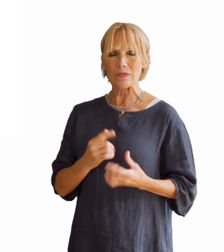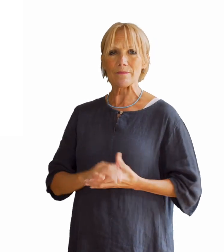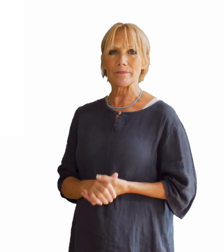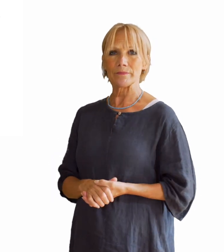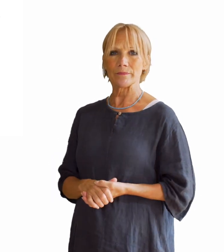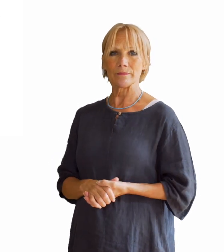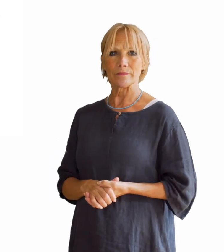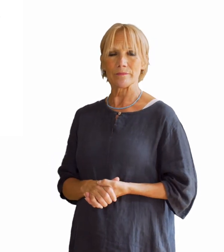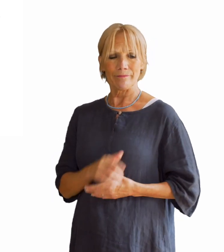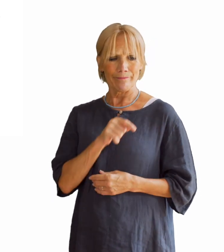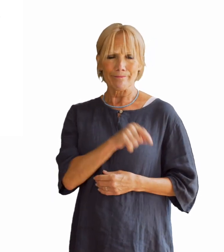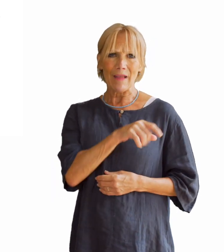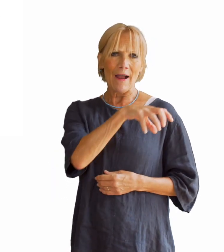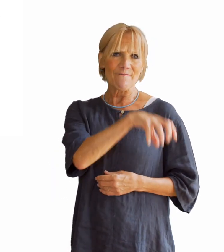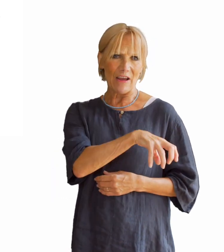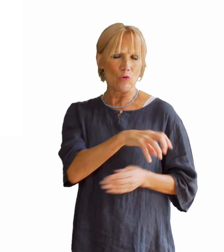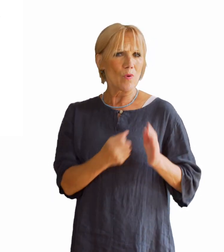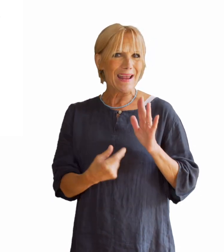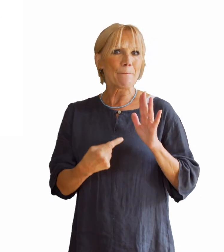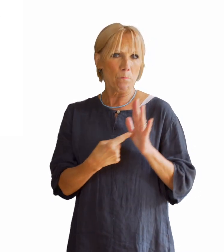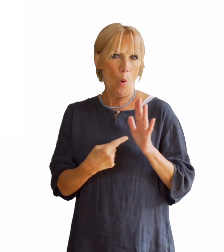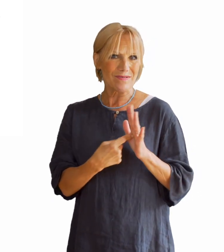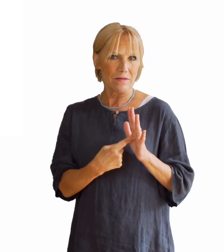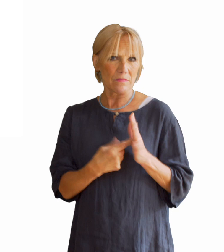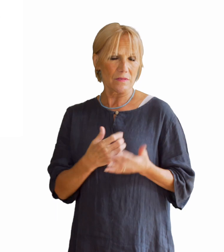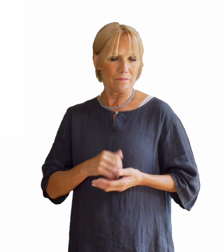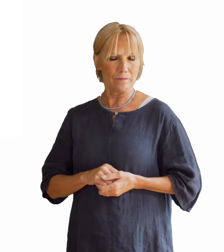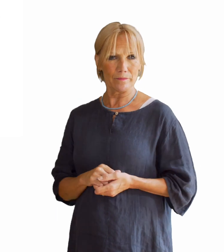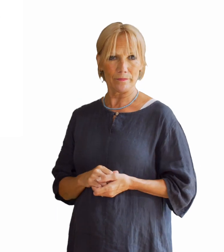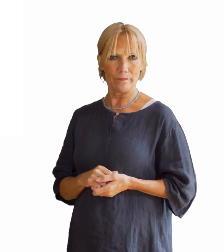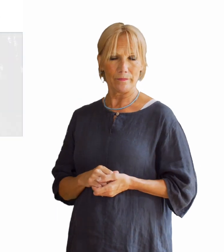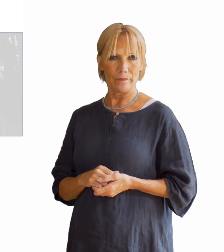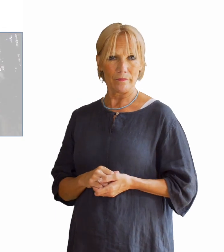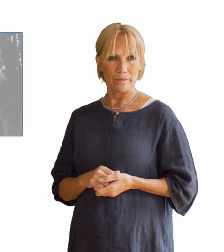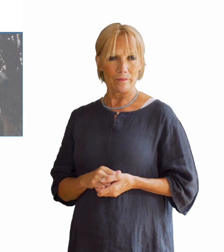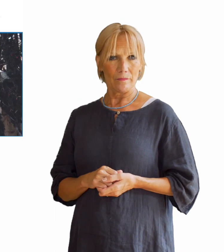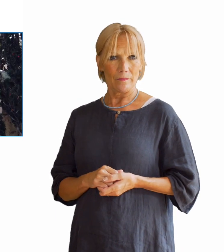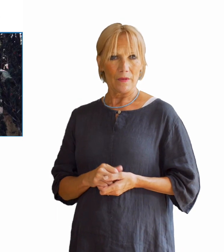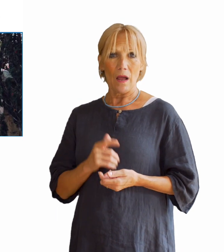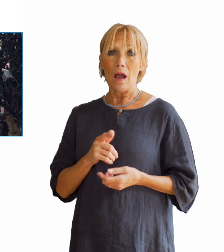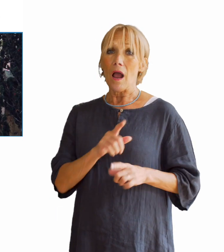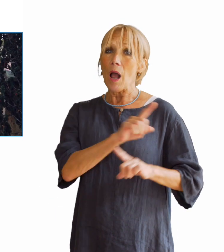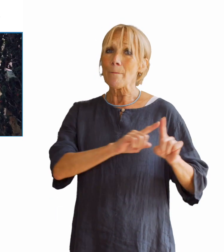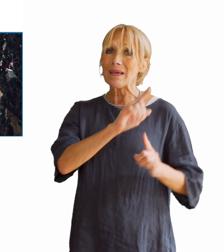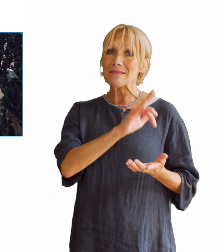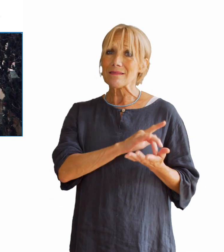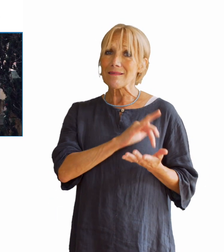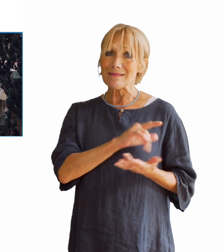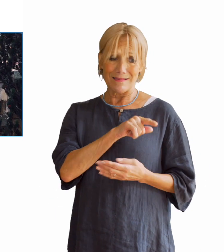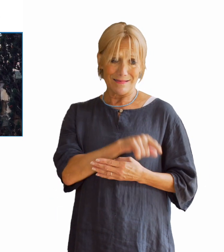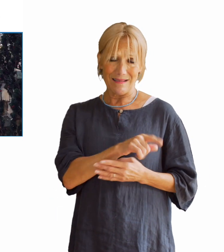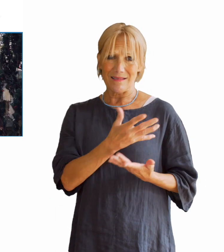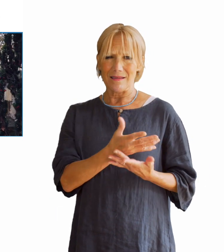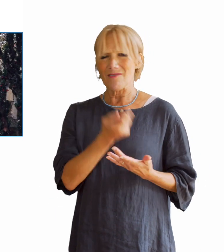The venue a meeting centre is held in can be crucial to its success and sustainability. It's rare for a meeting centre to have use